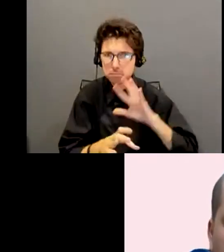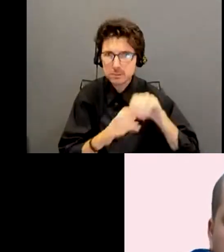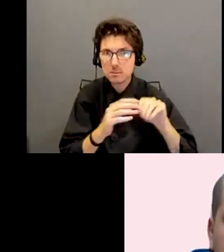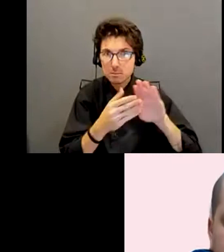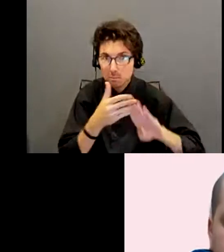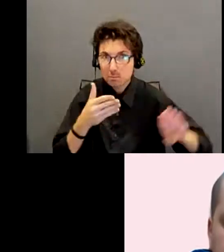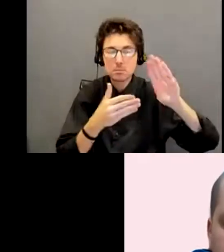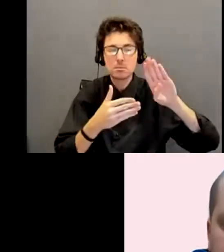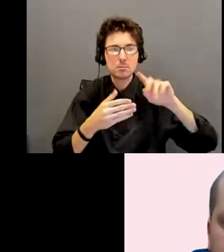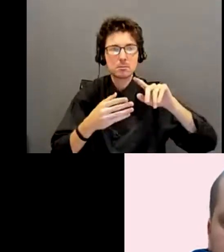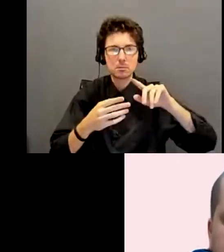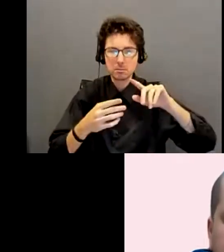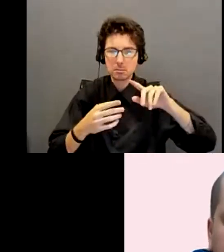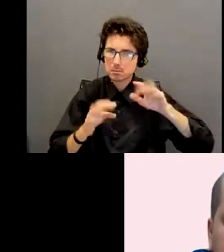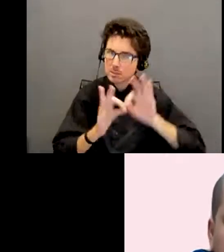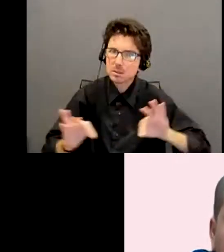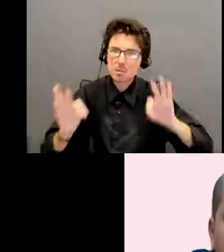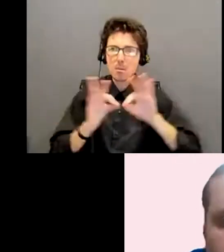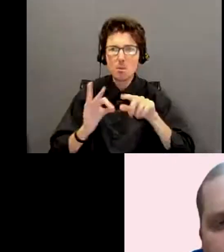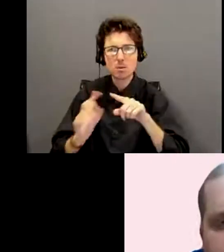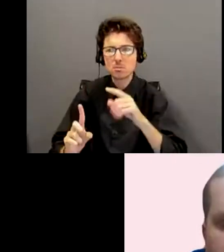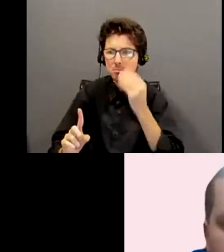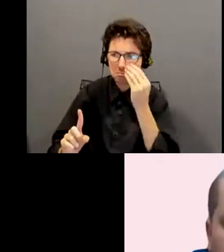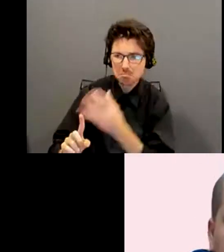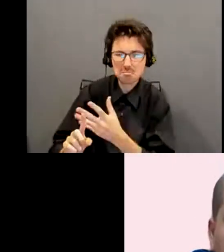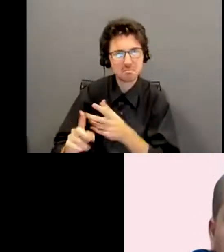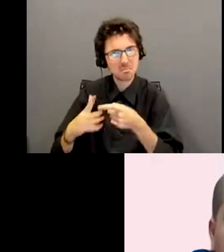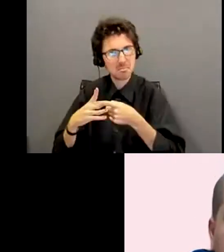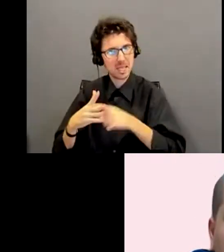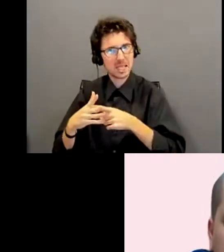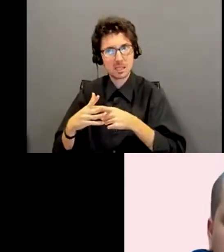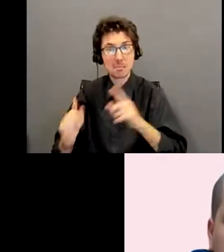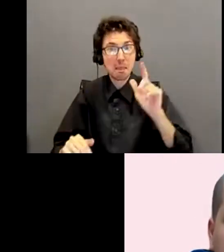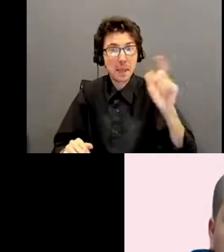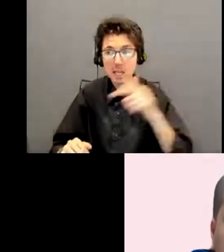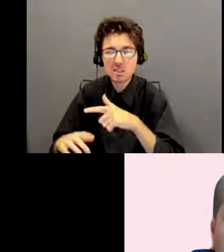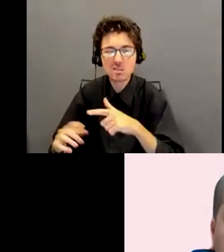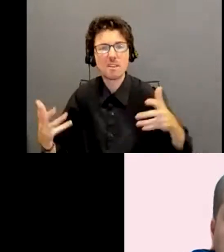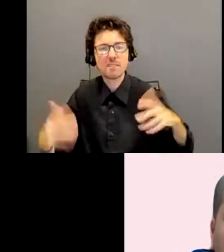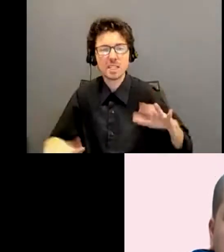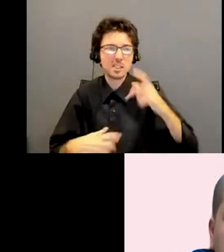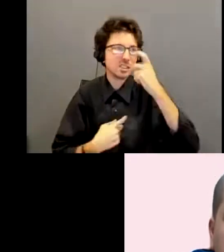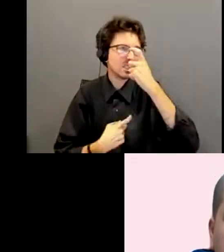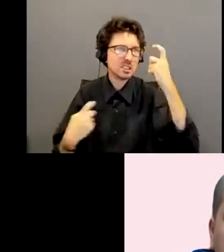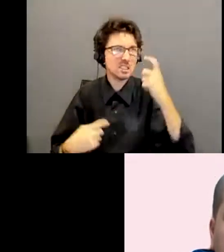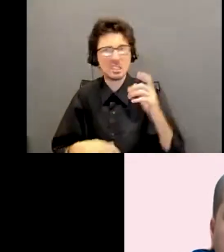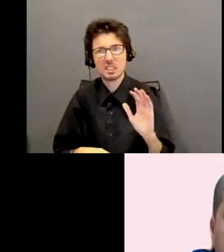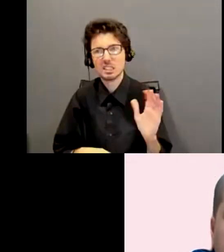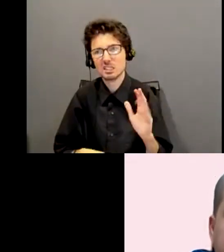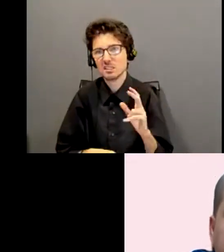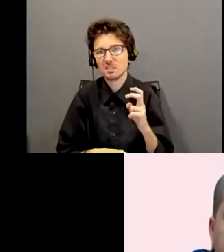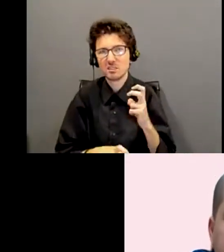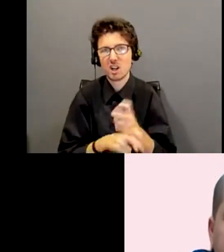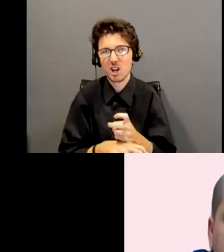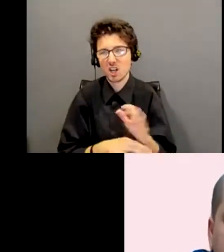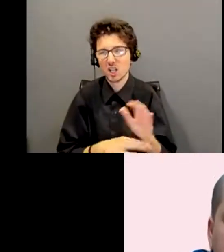We want to solve those problems from the beginning, not to meet them when they will be adults. It will be much harder to influence